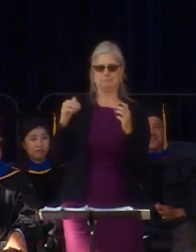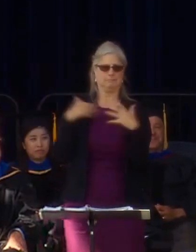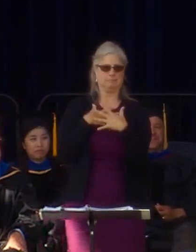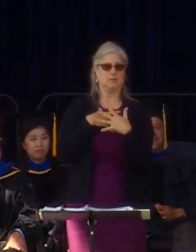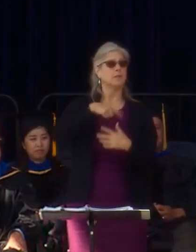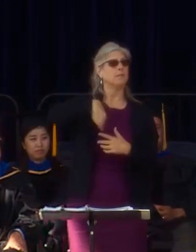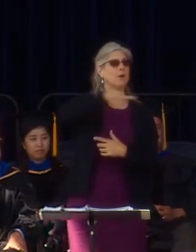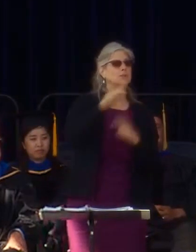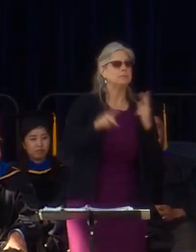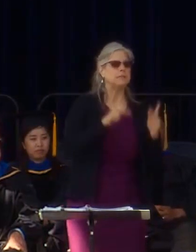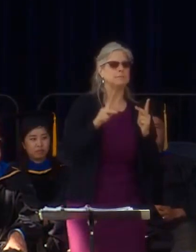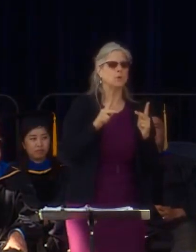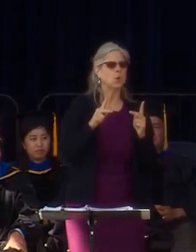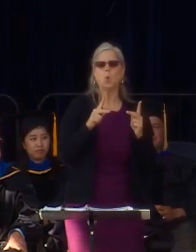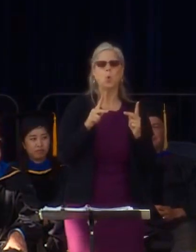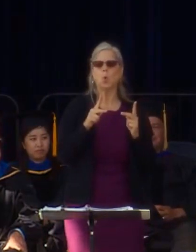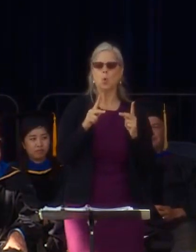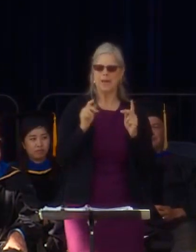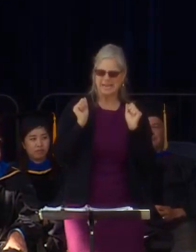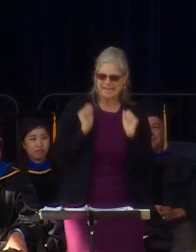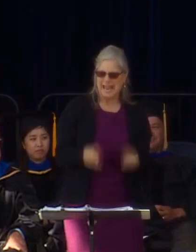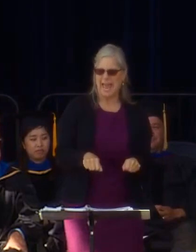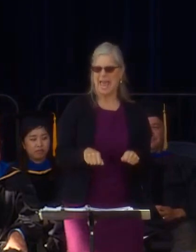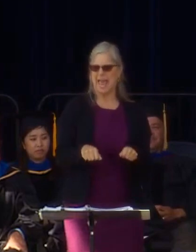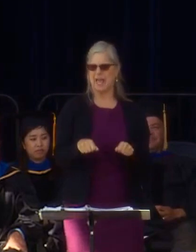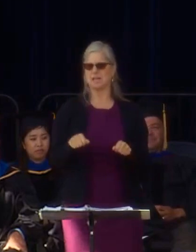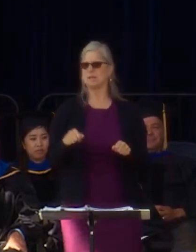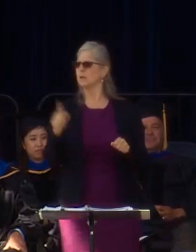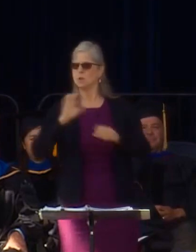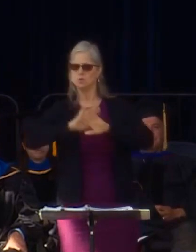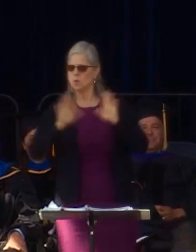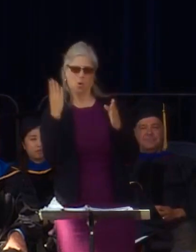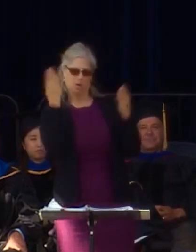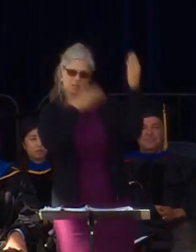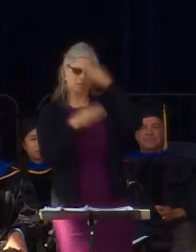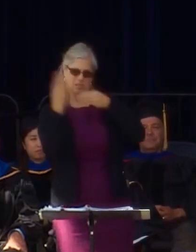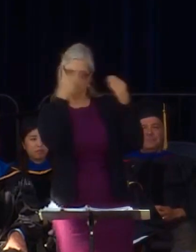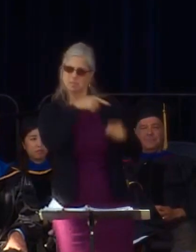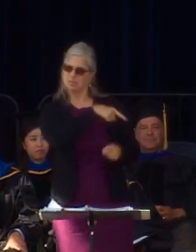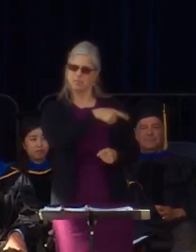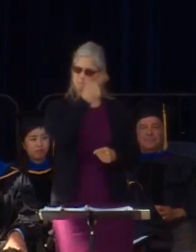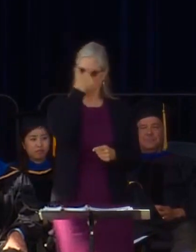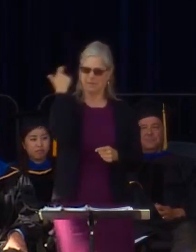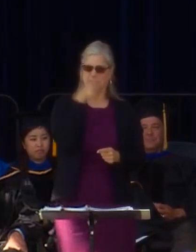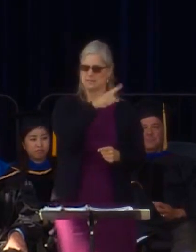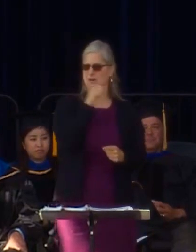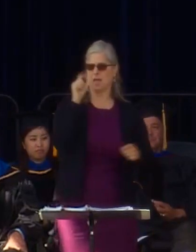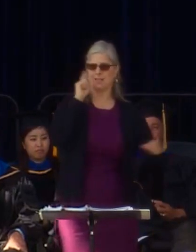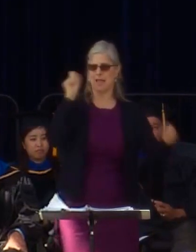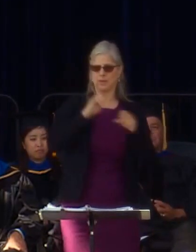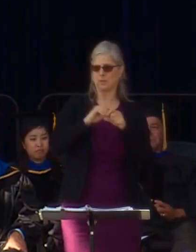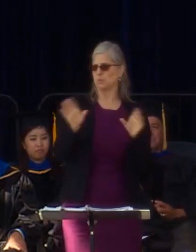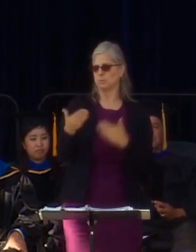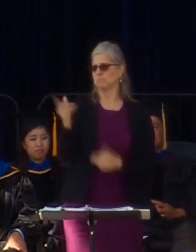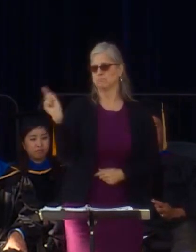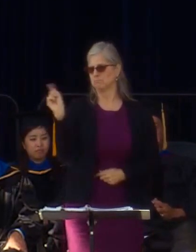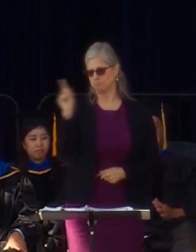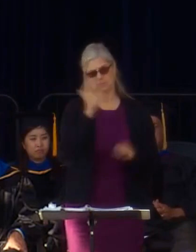those people are immensely capable and shouldn't be overlooked just because they aren't the loudest ones in the